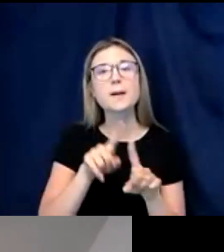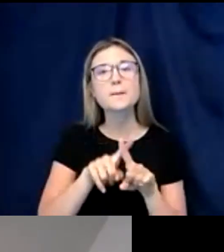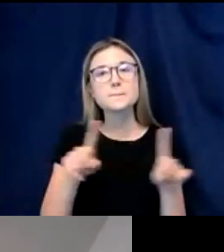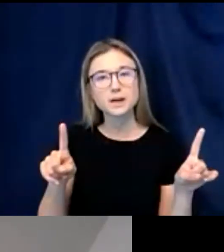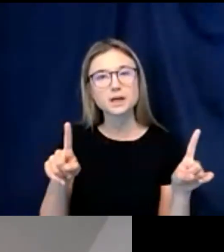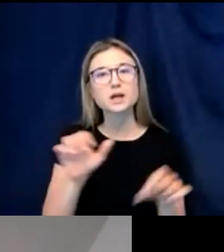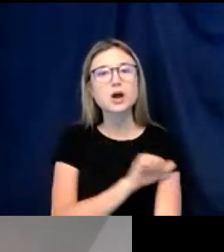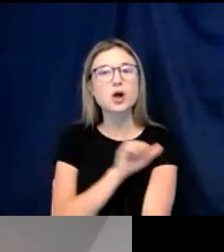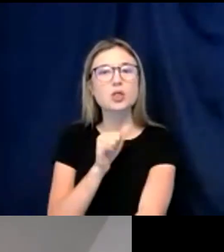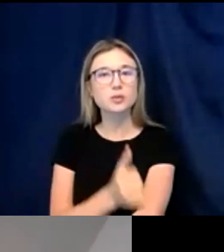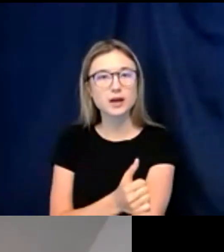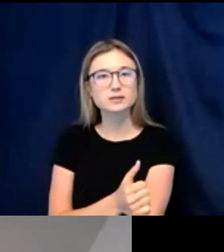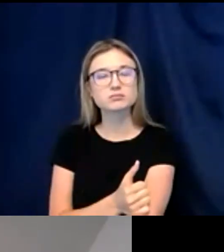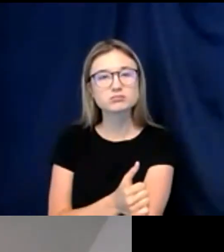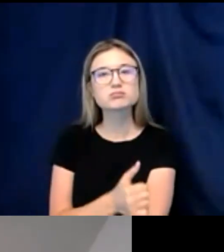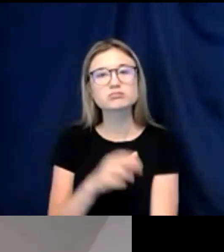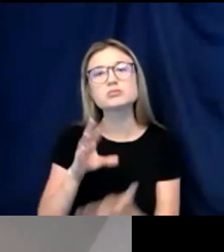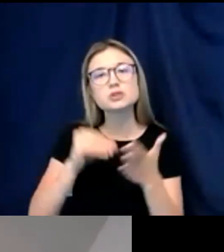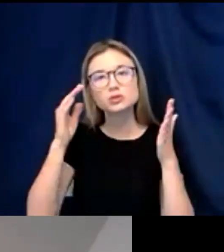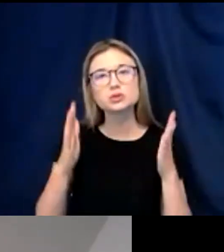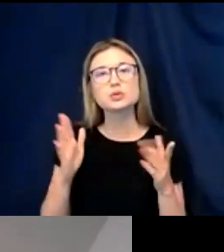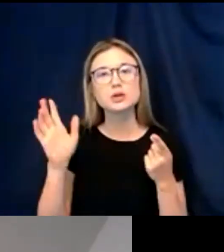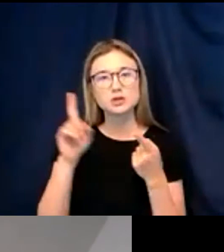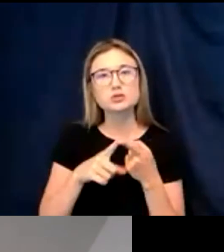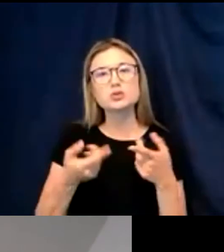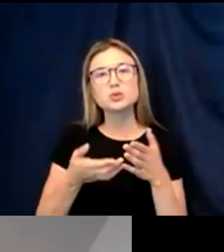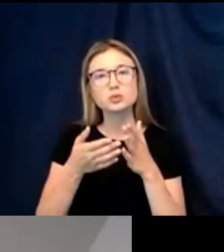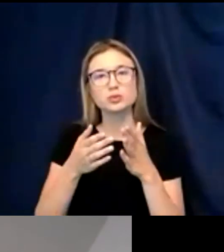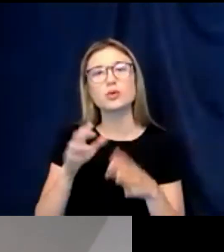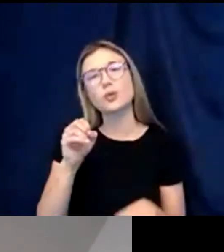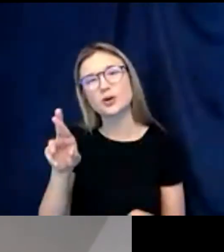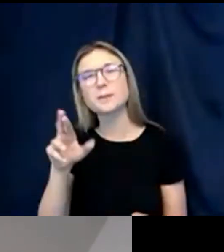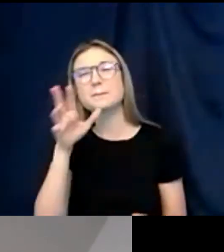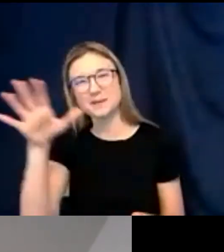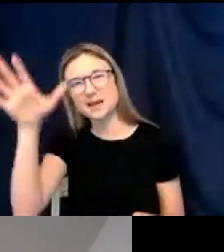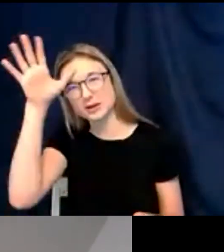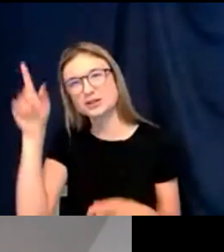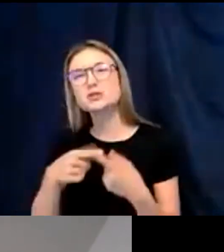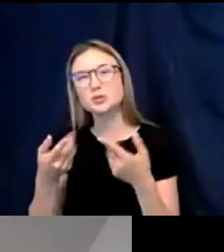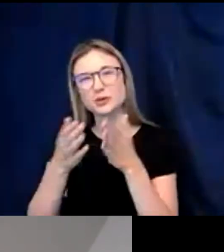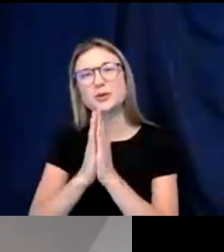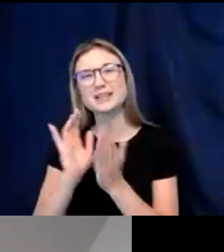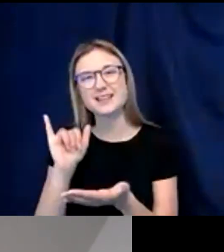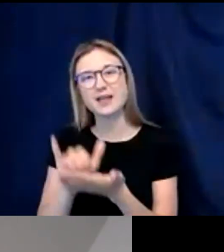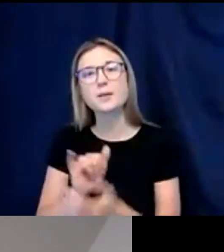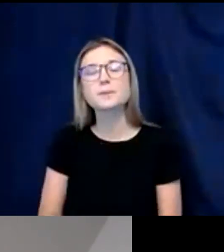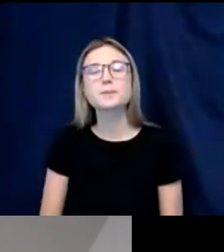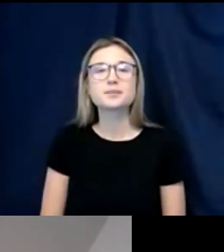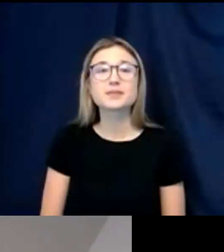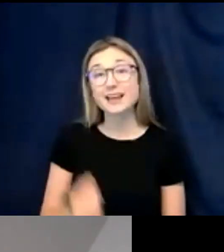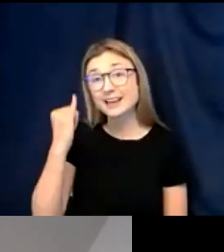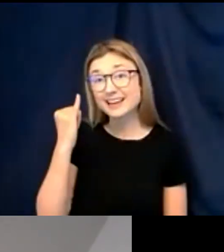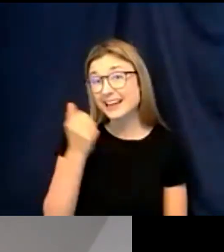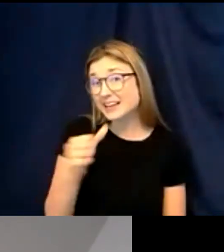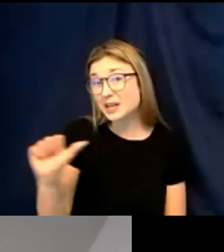authorize, students to be able to request, or parents to be able to request that. Does anyone want to add anything